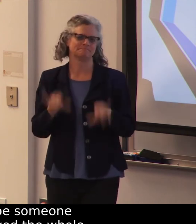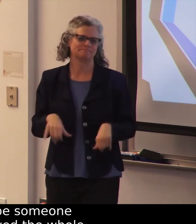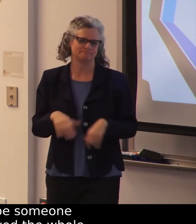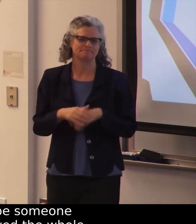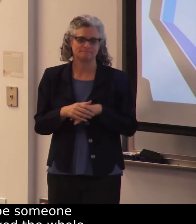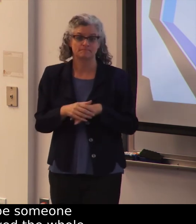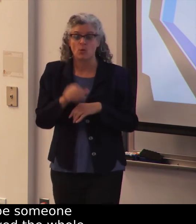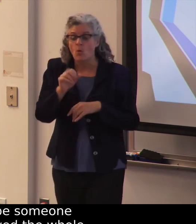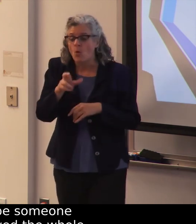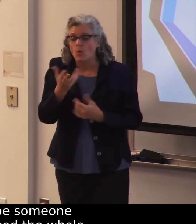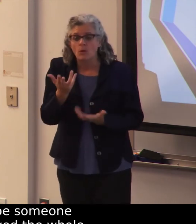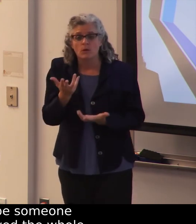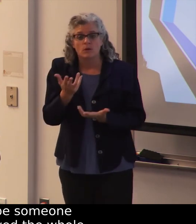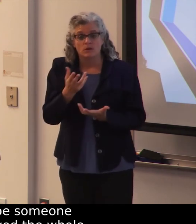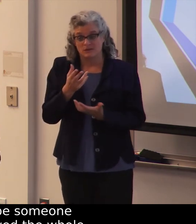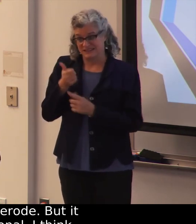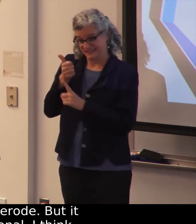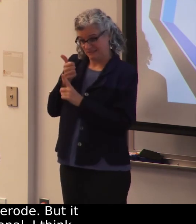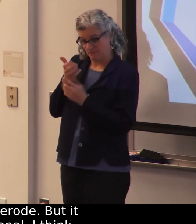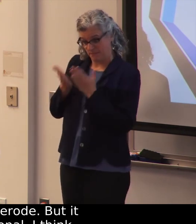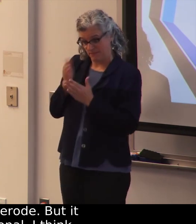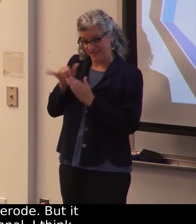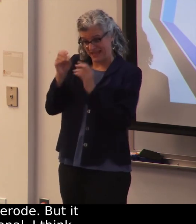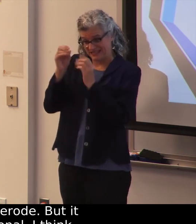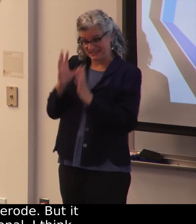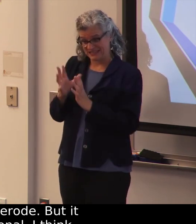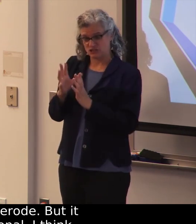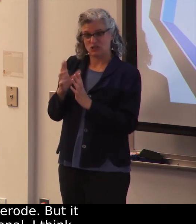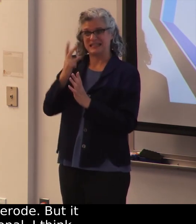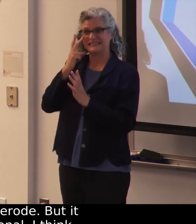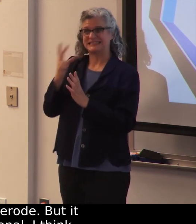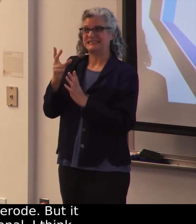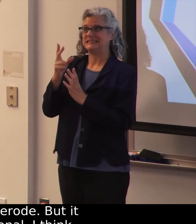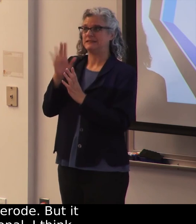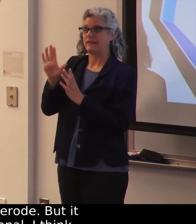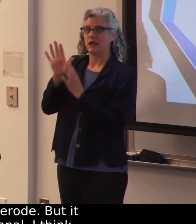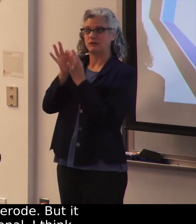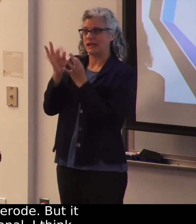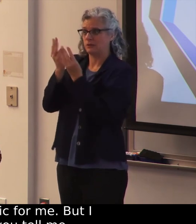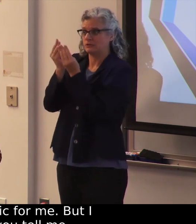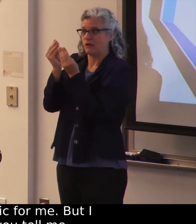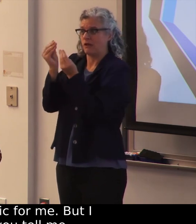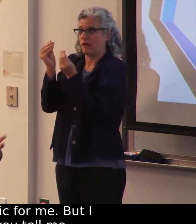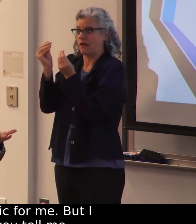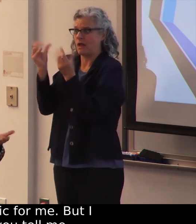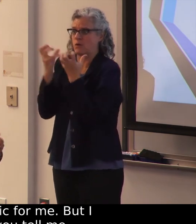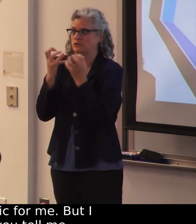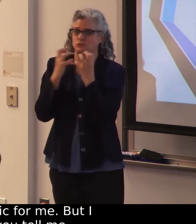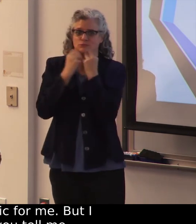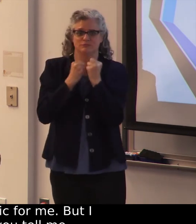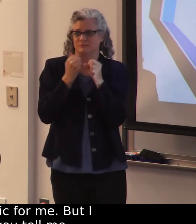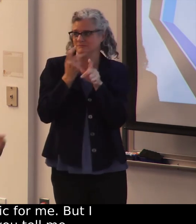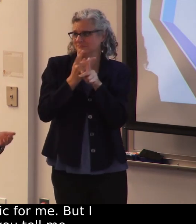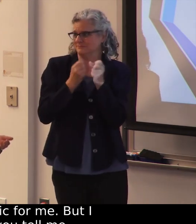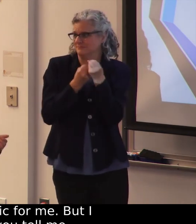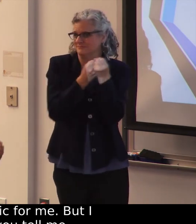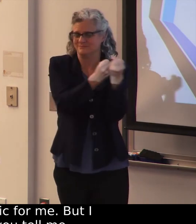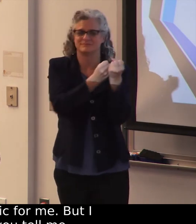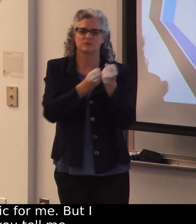whole process of having the language erode. But it's a personal, I think it's a personal characteristic for